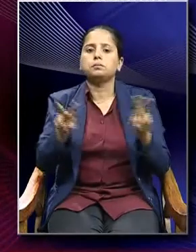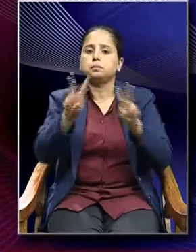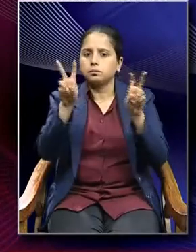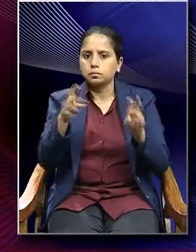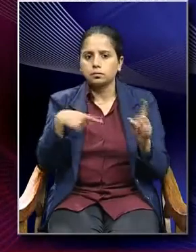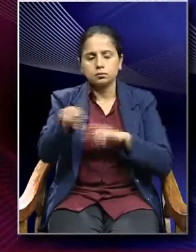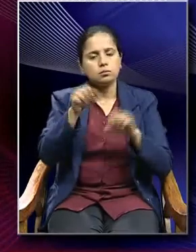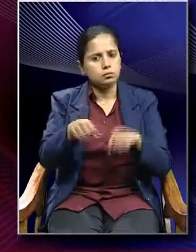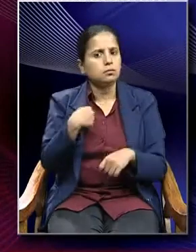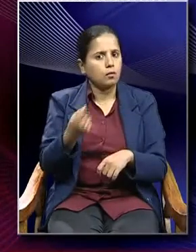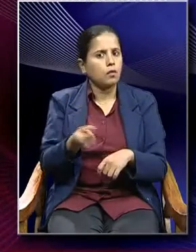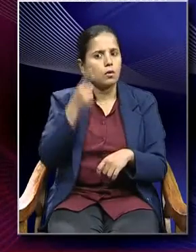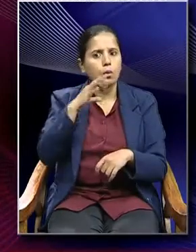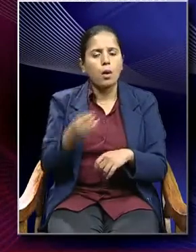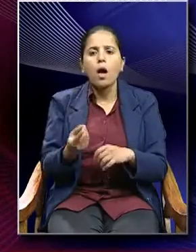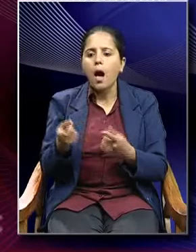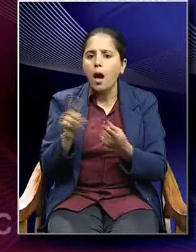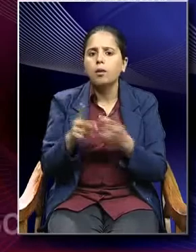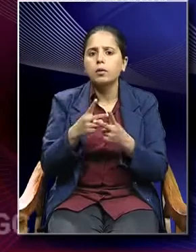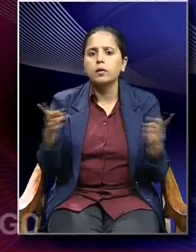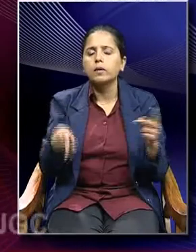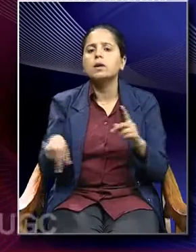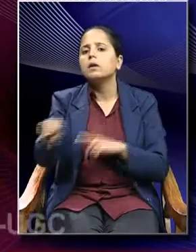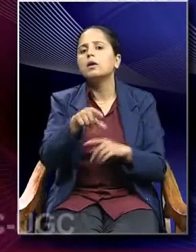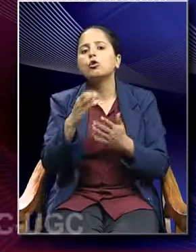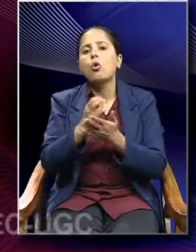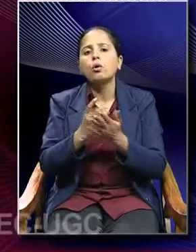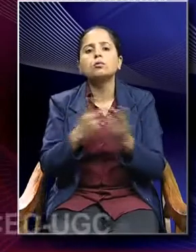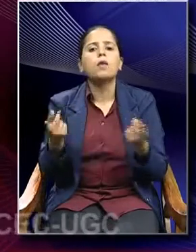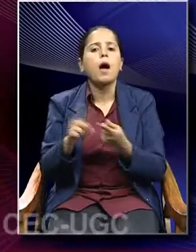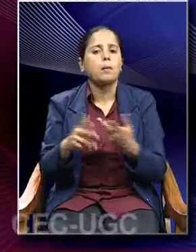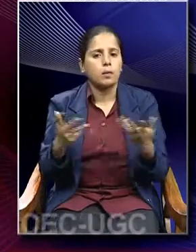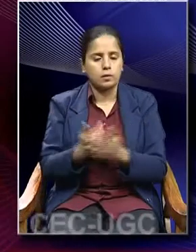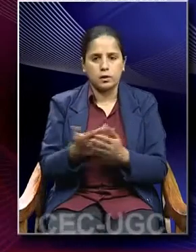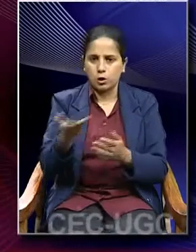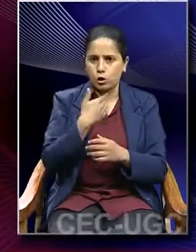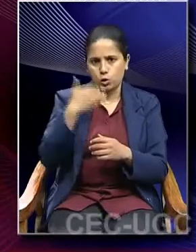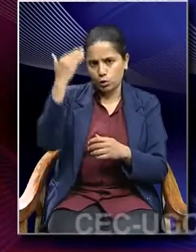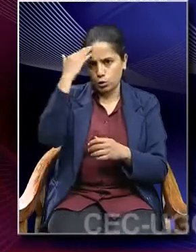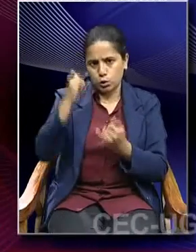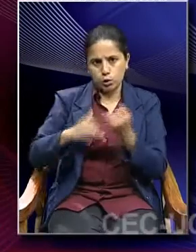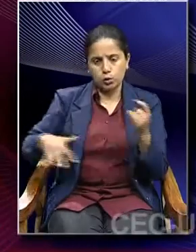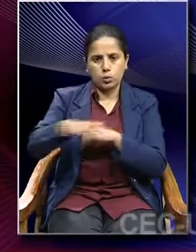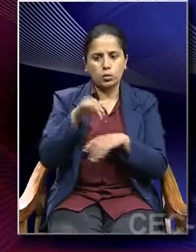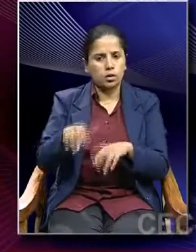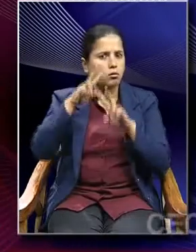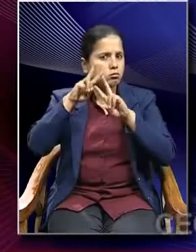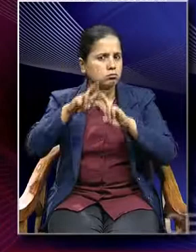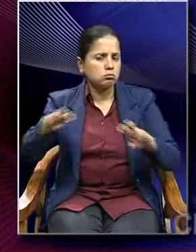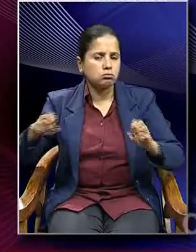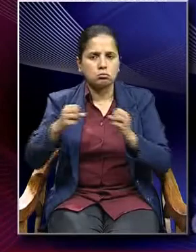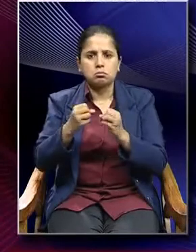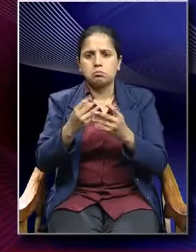can understand the emergence of the discipline. Now we know that society had been studied by a number